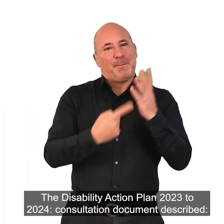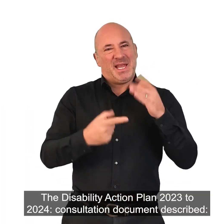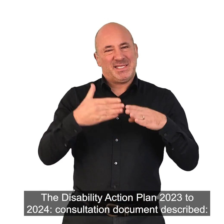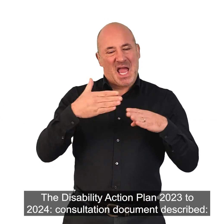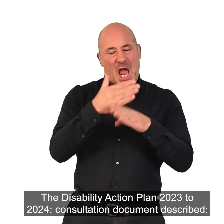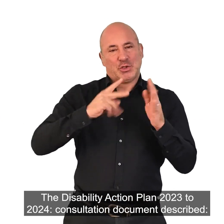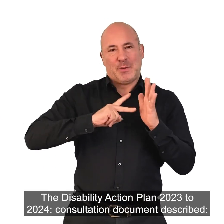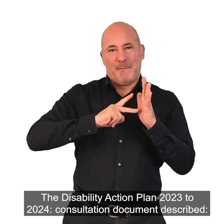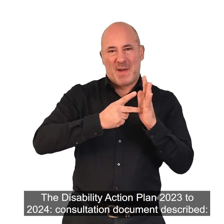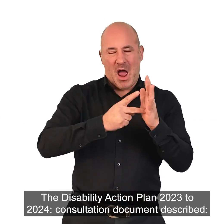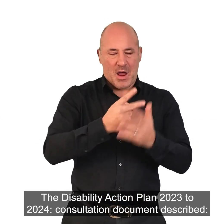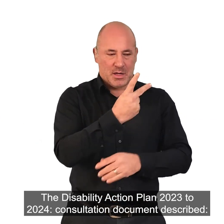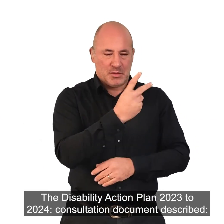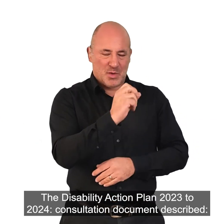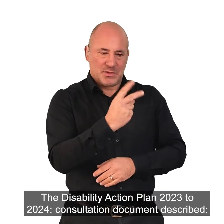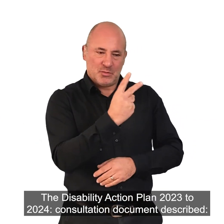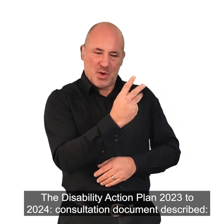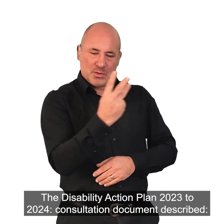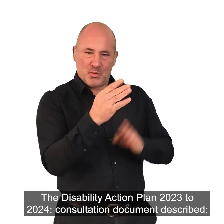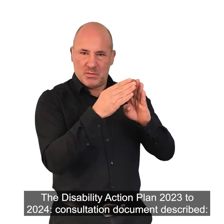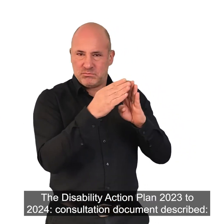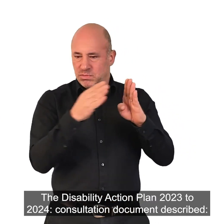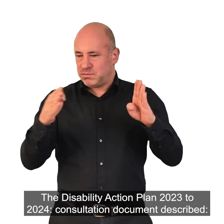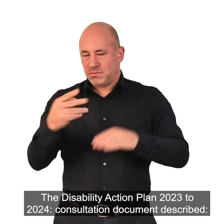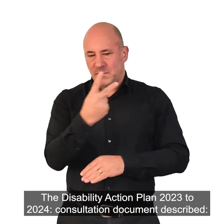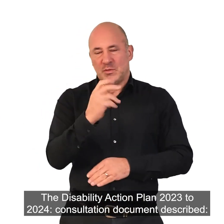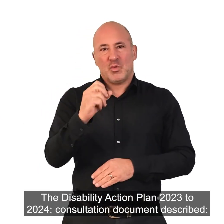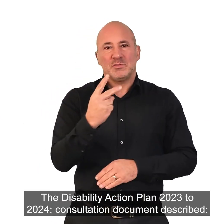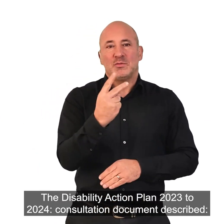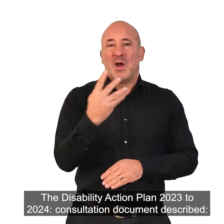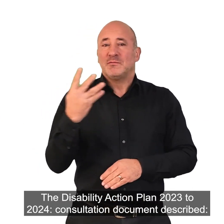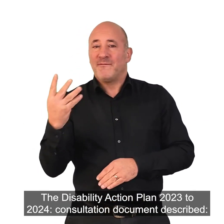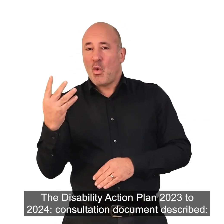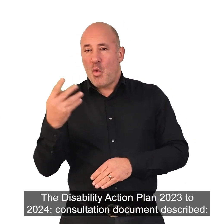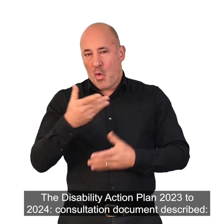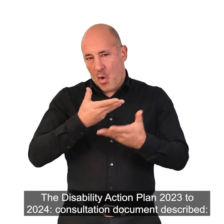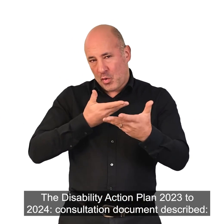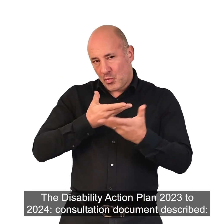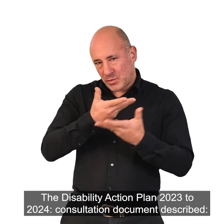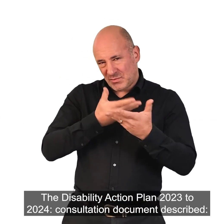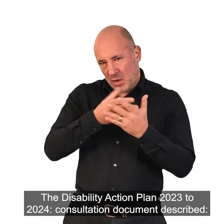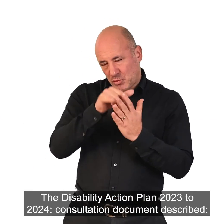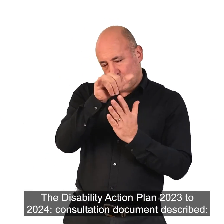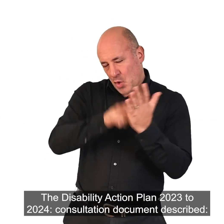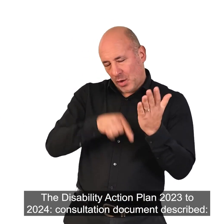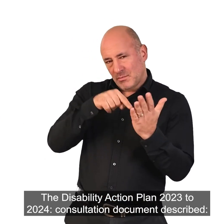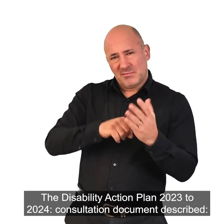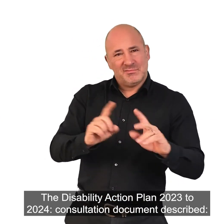The Disability Action Plan 2023 to 2024 consultation document described.